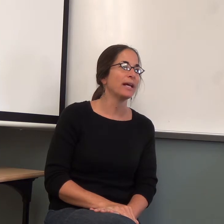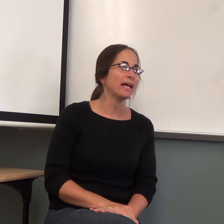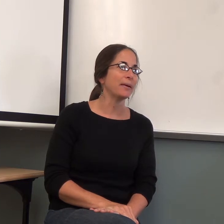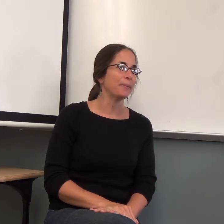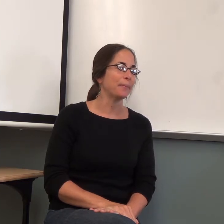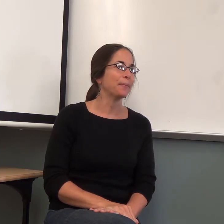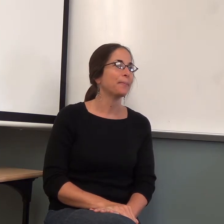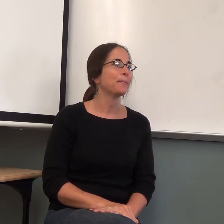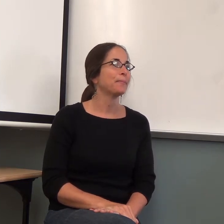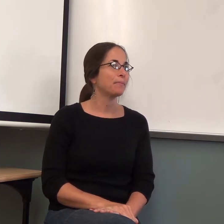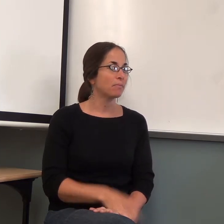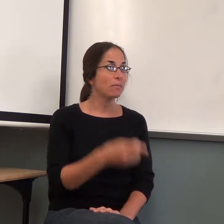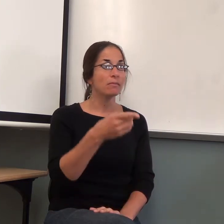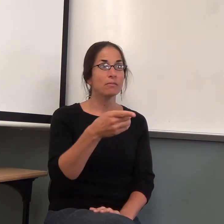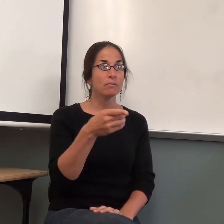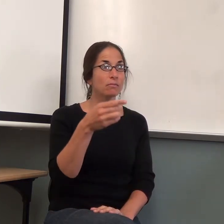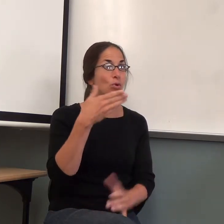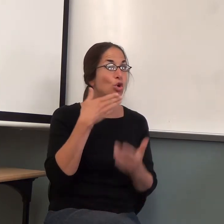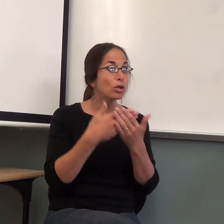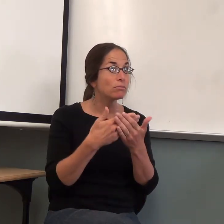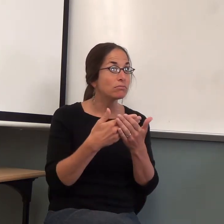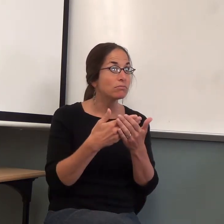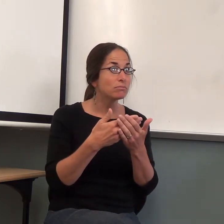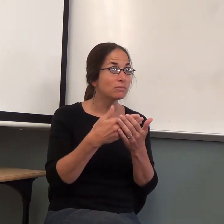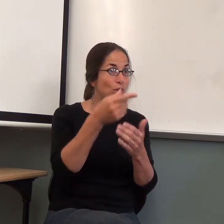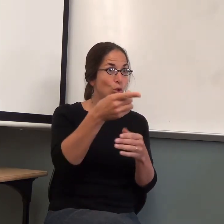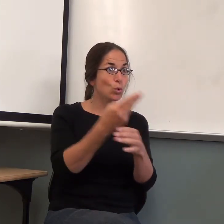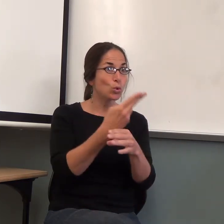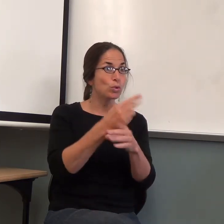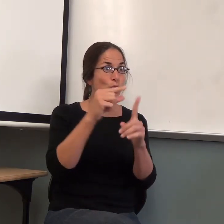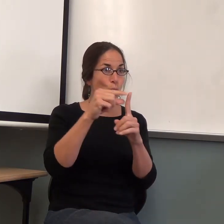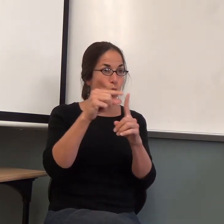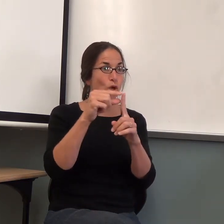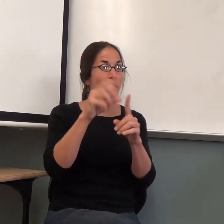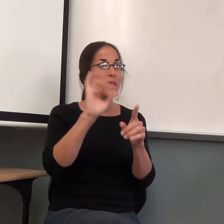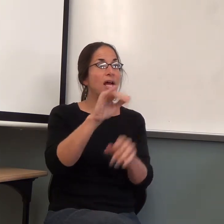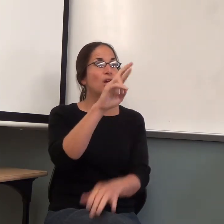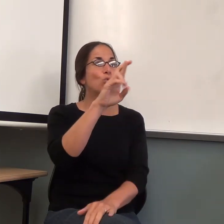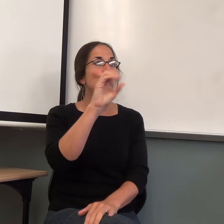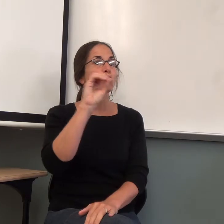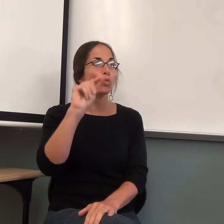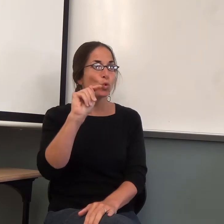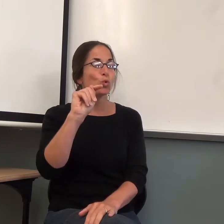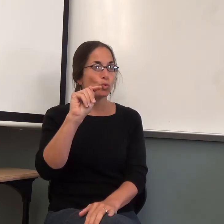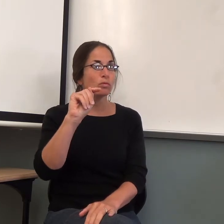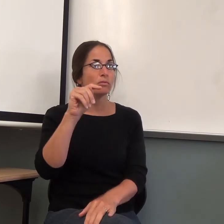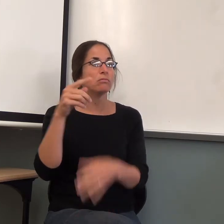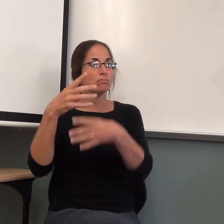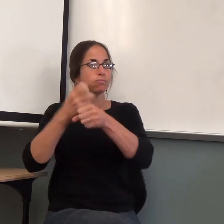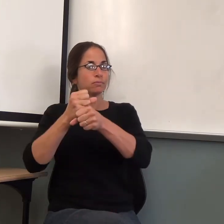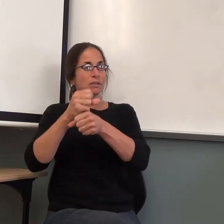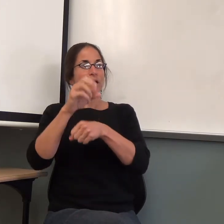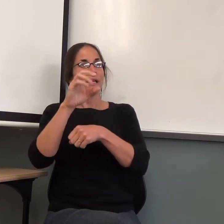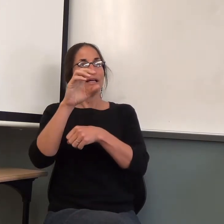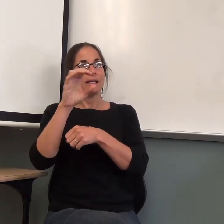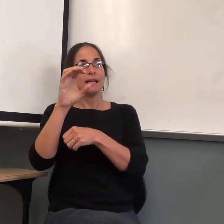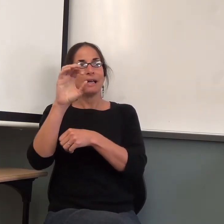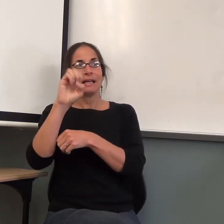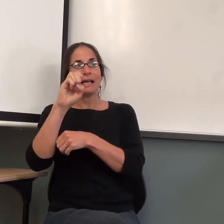am. Great. You use the word, the root of the word, explanation, which is to explain,